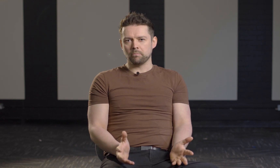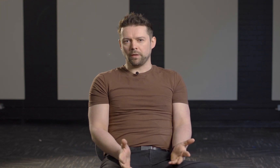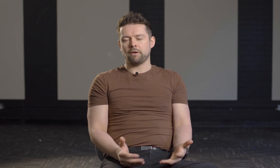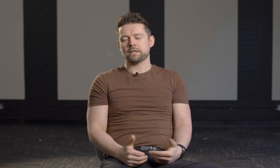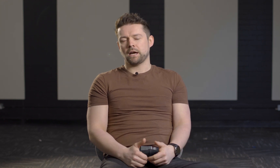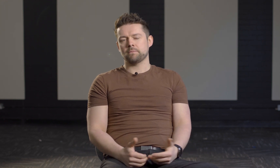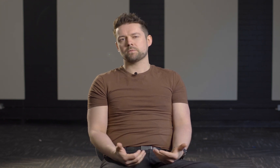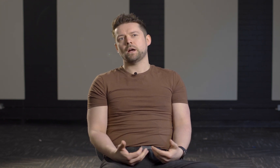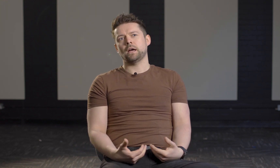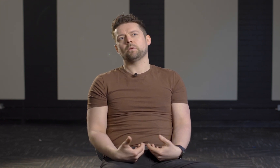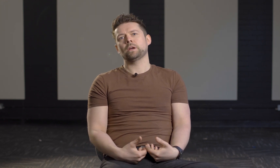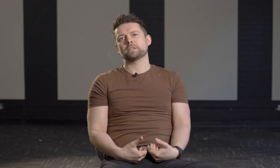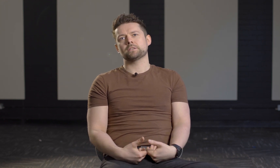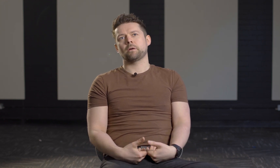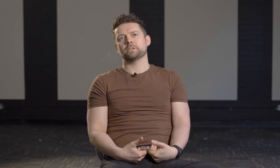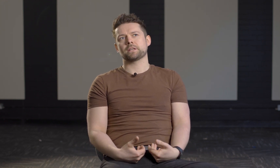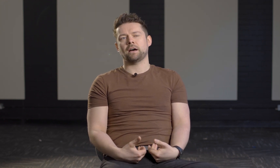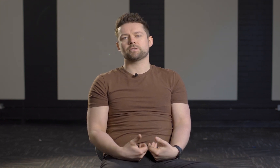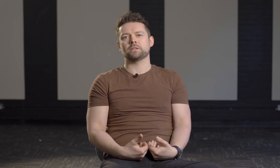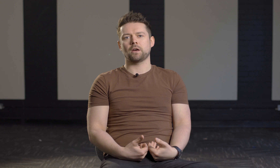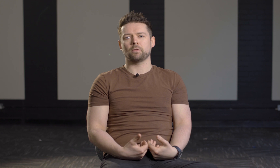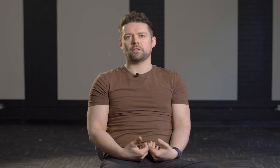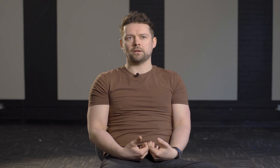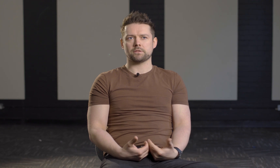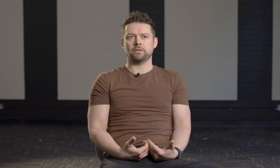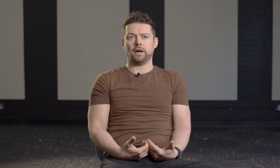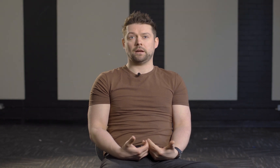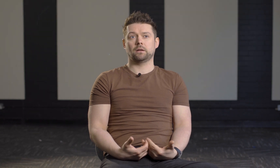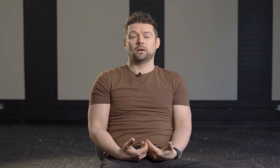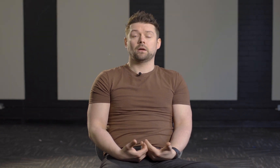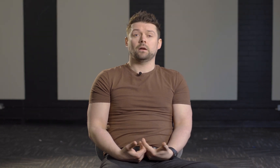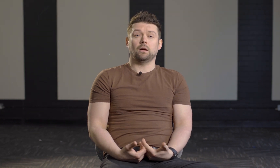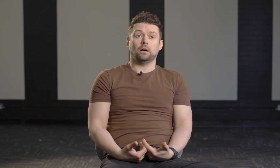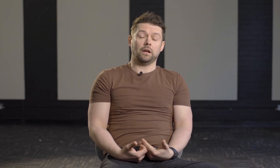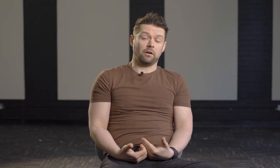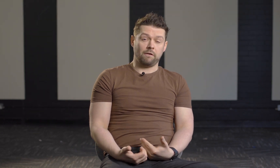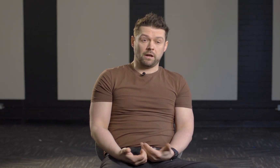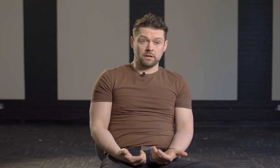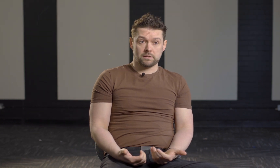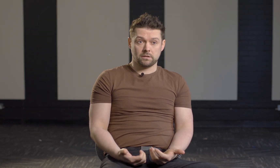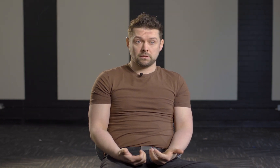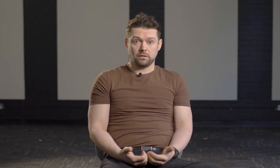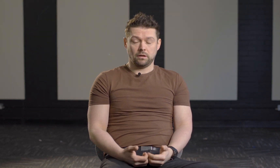But there are times where we as interpreters have to interpret things that are not very nice.